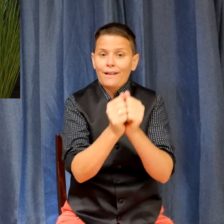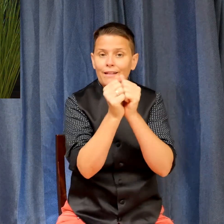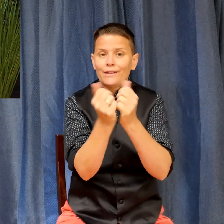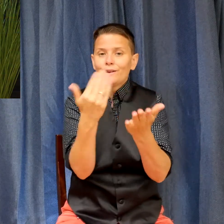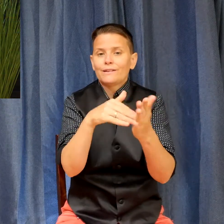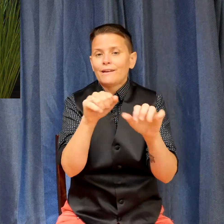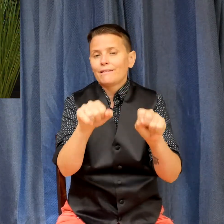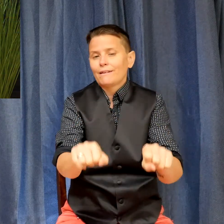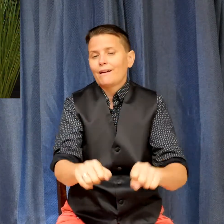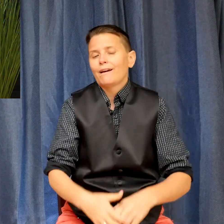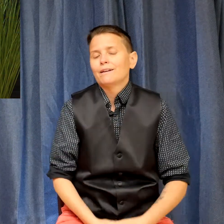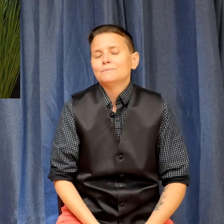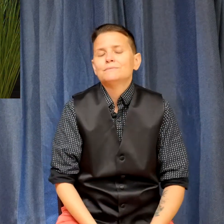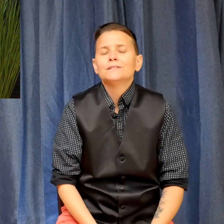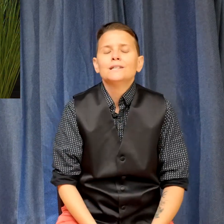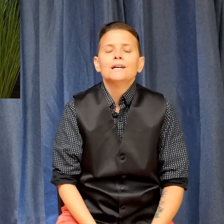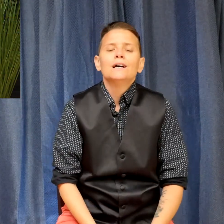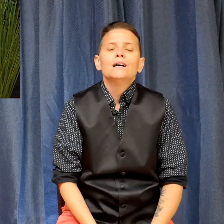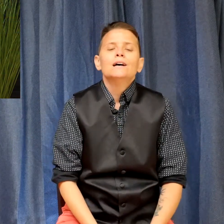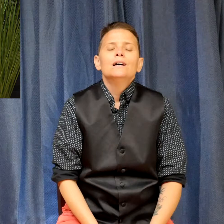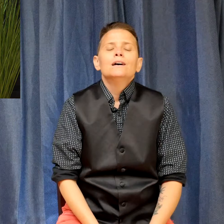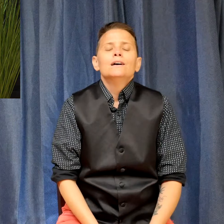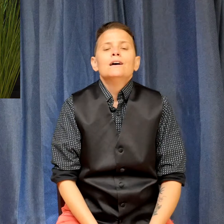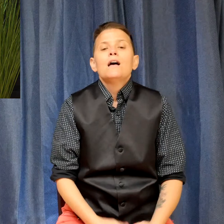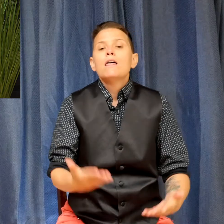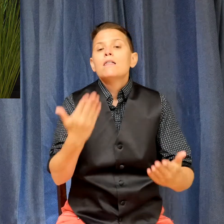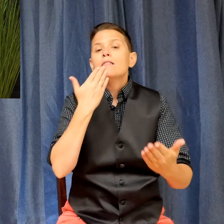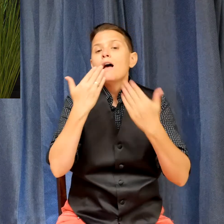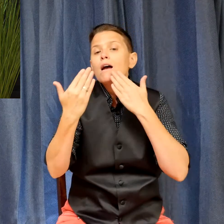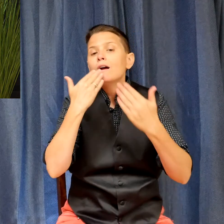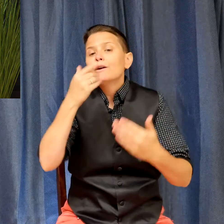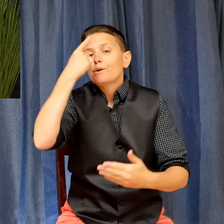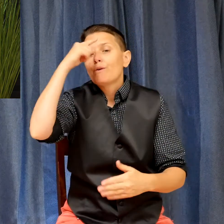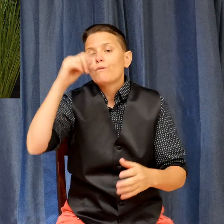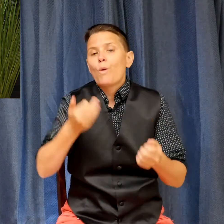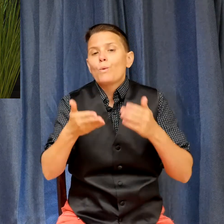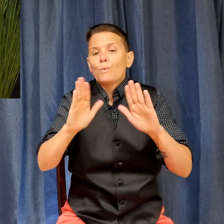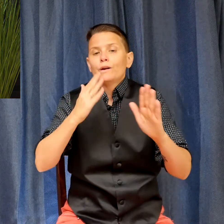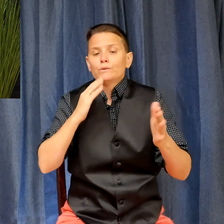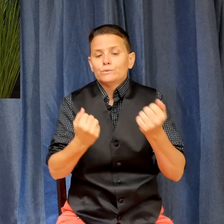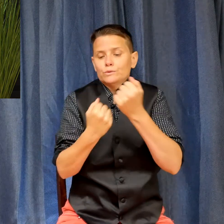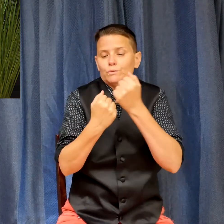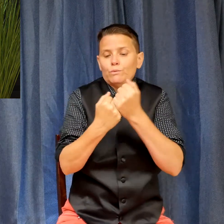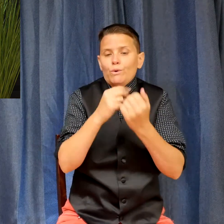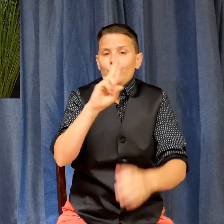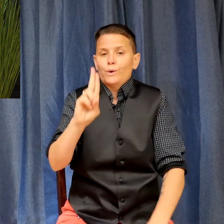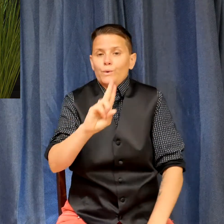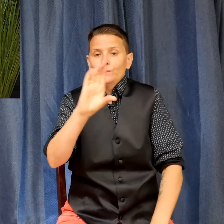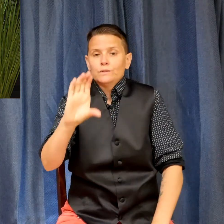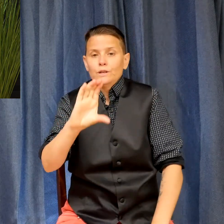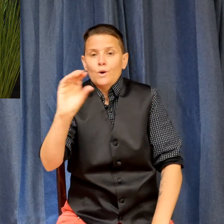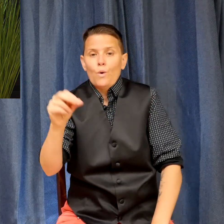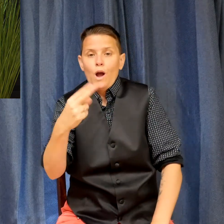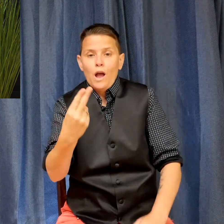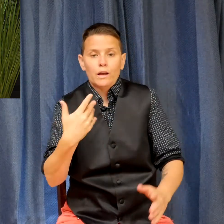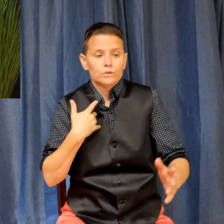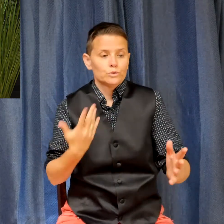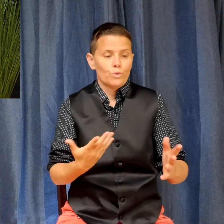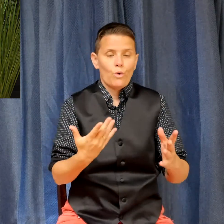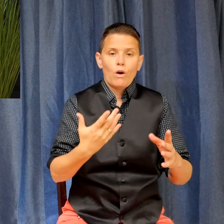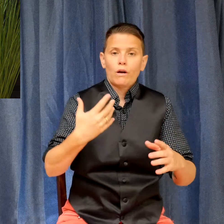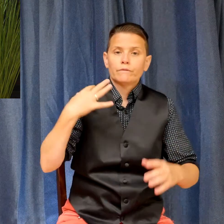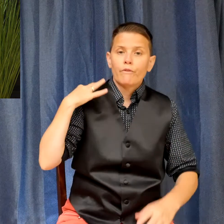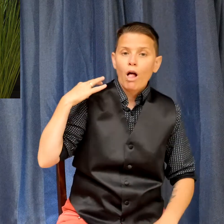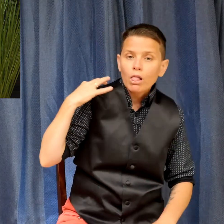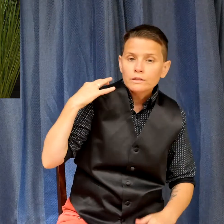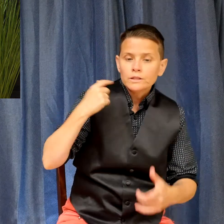So again, thank you for your gifts, your tithes, your generous support of Unity Church of the Hills,